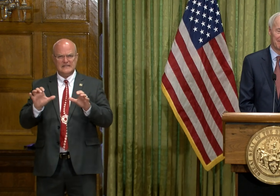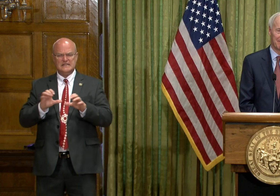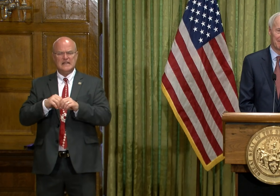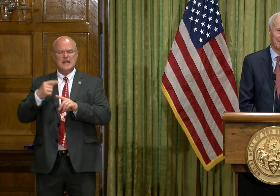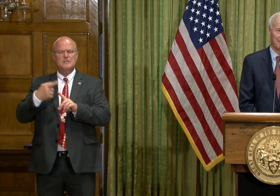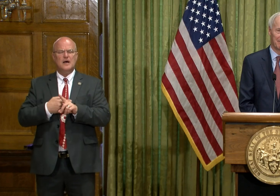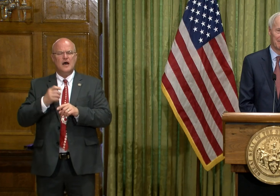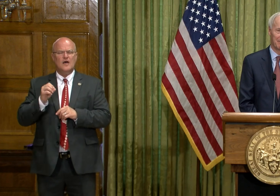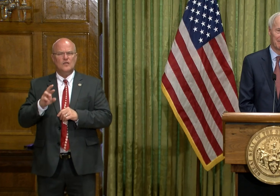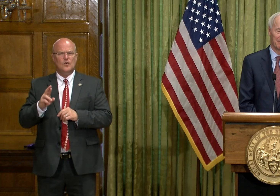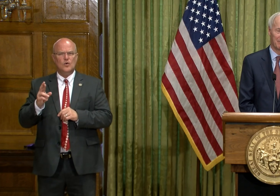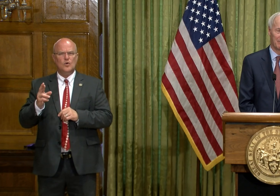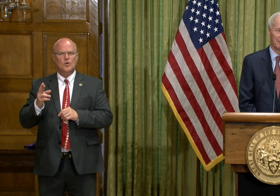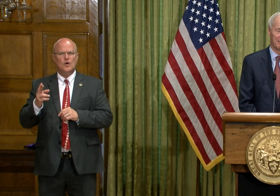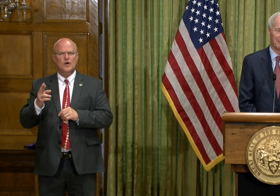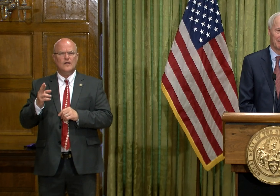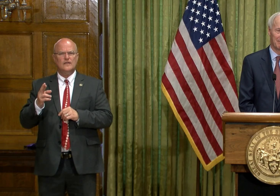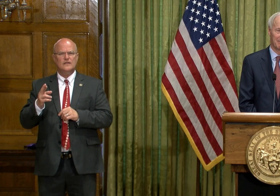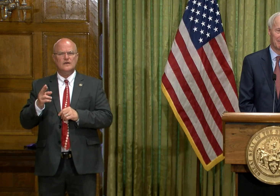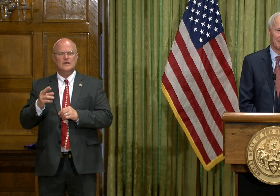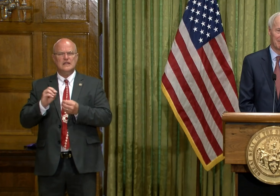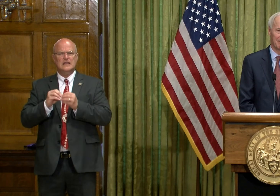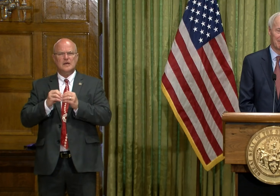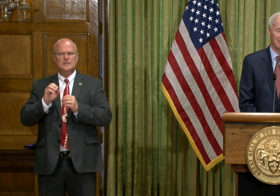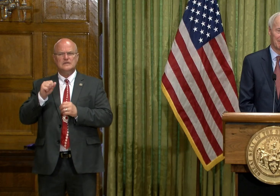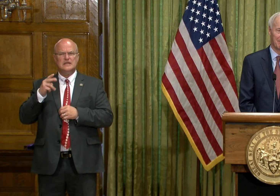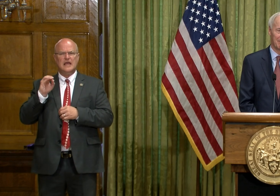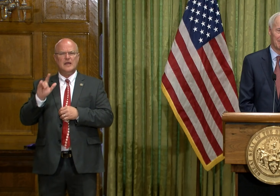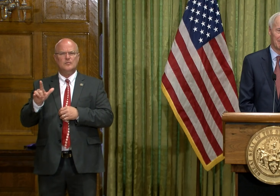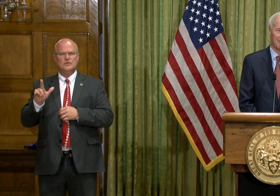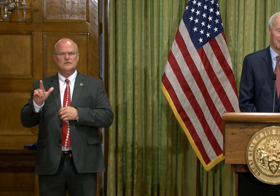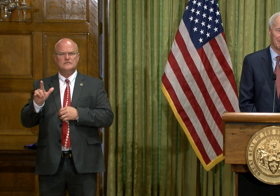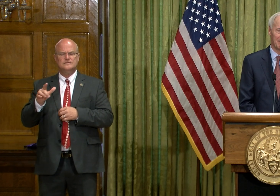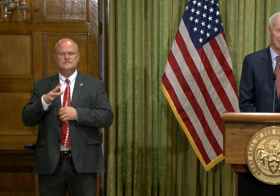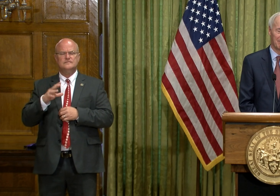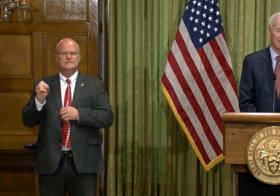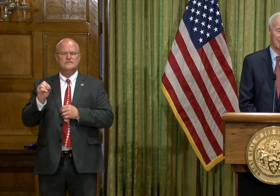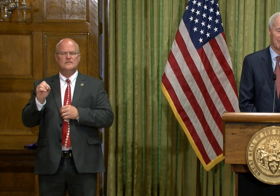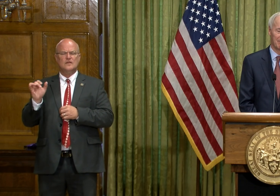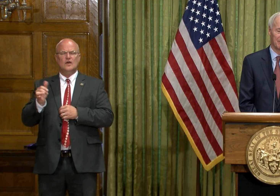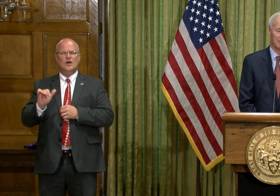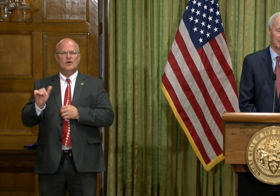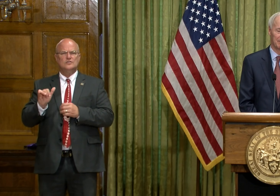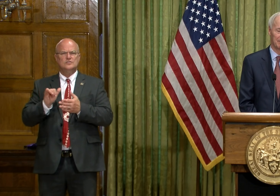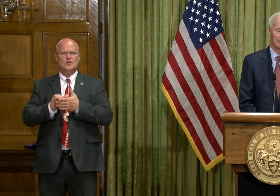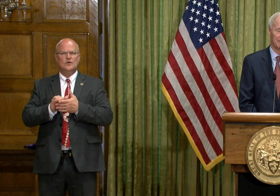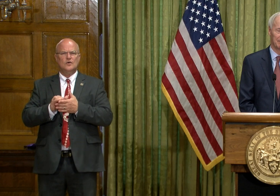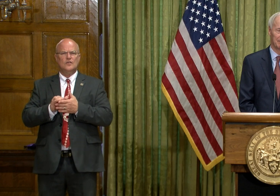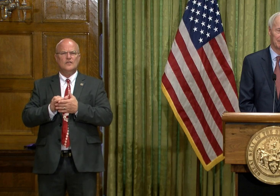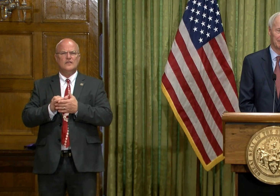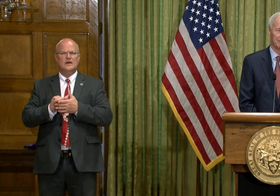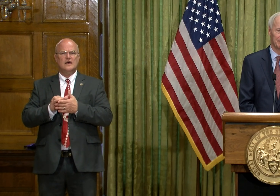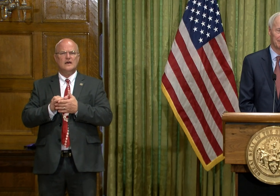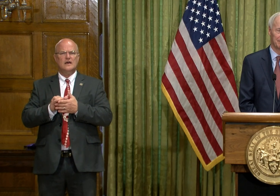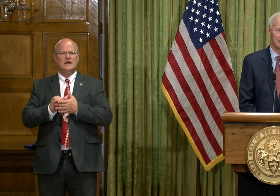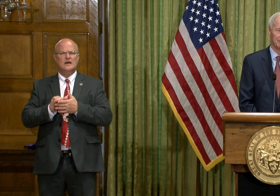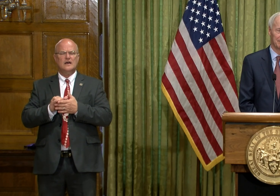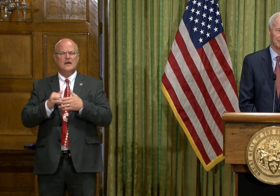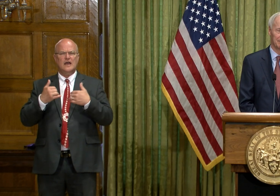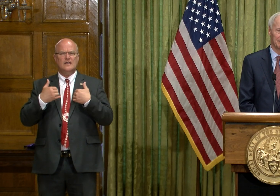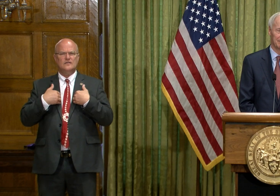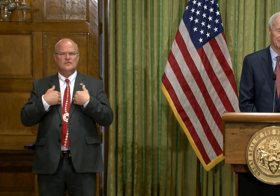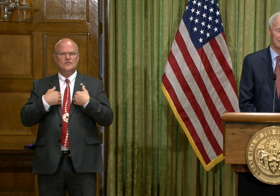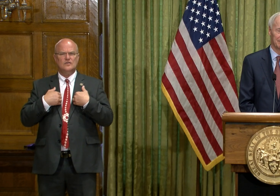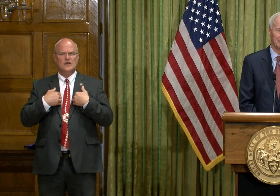in a month, or I guess what the total number was in April, just for context. And also the commitment from CDC, have you gotten